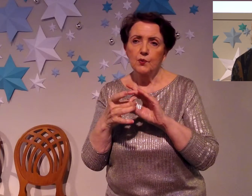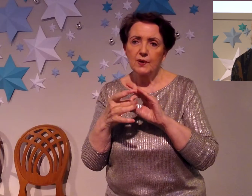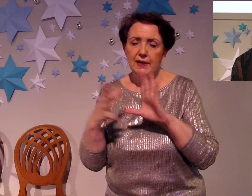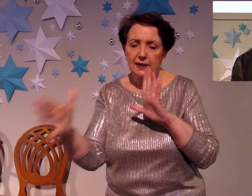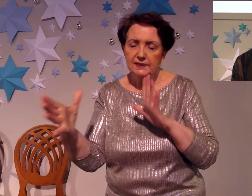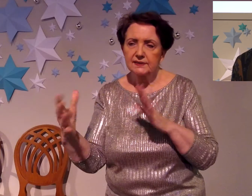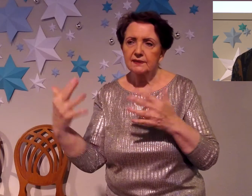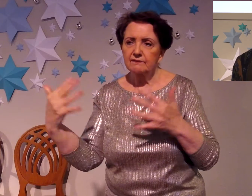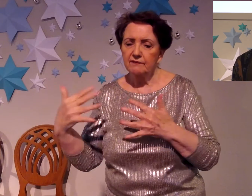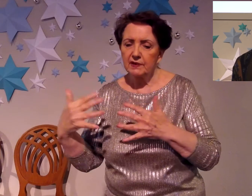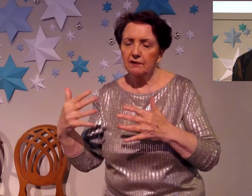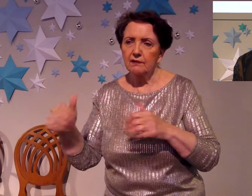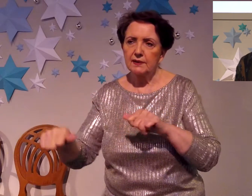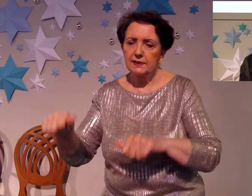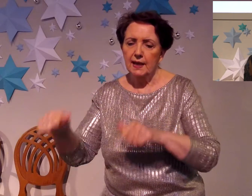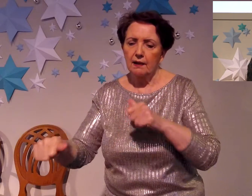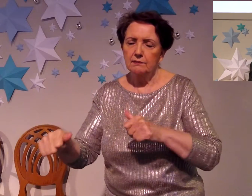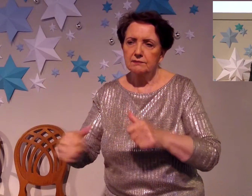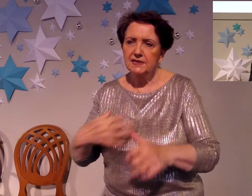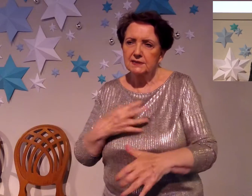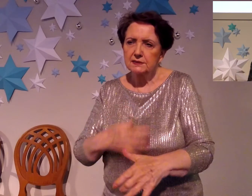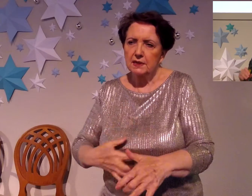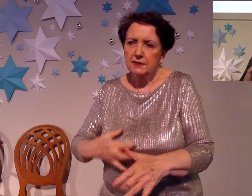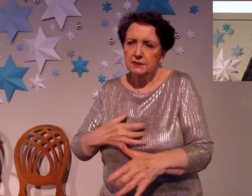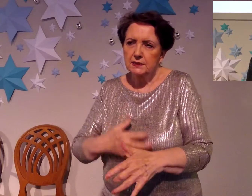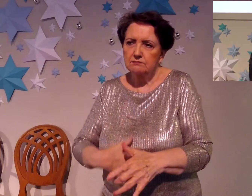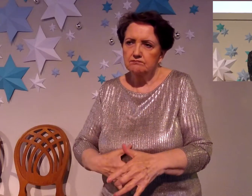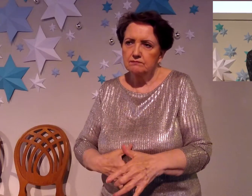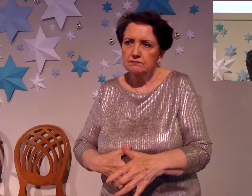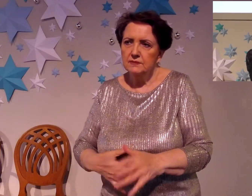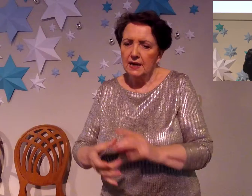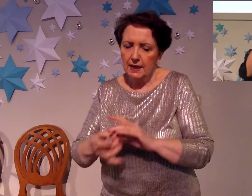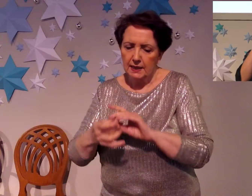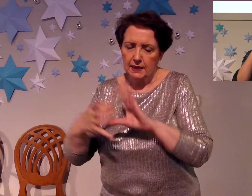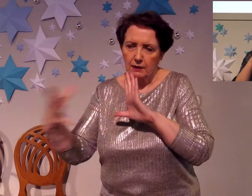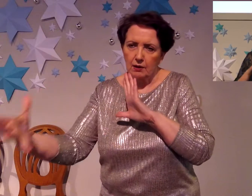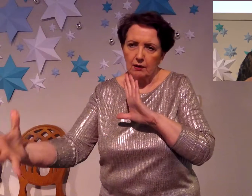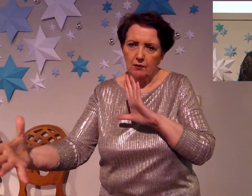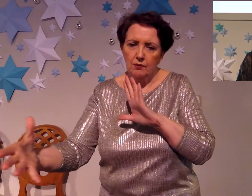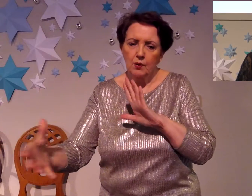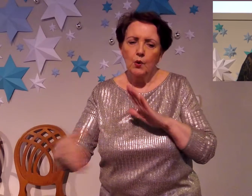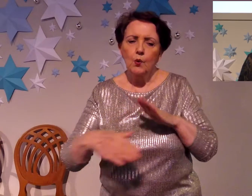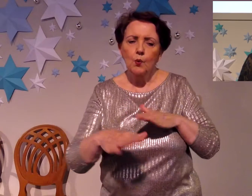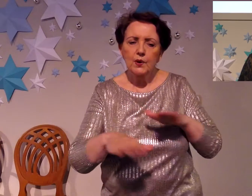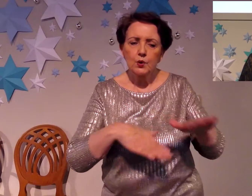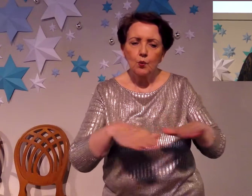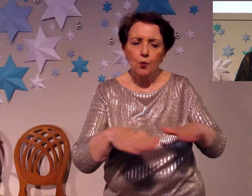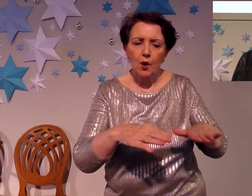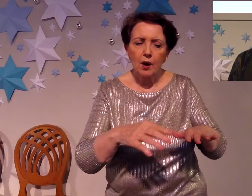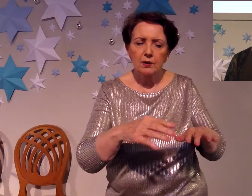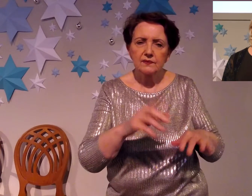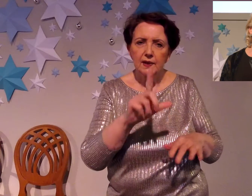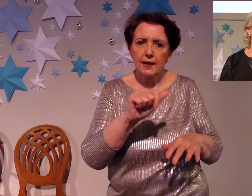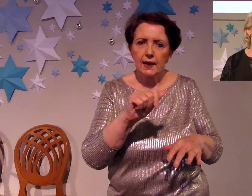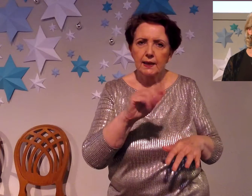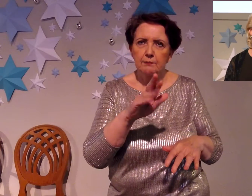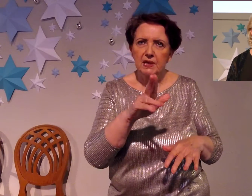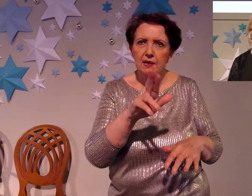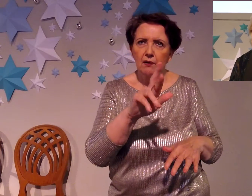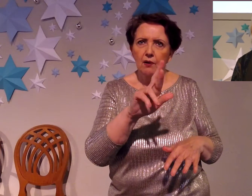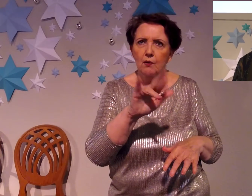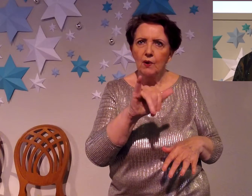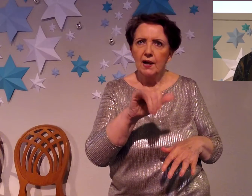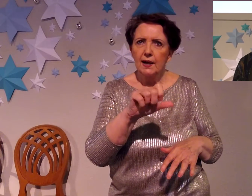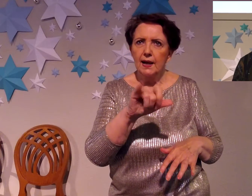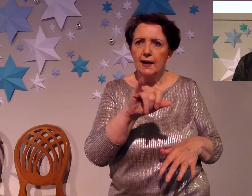fear, doubt, anxiety. When we walk the labyrinth, and it's such an interesting, the labyrinth is designed,